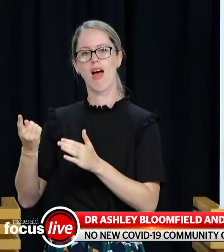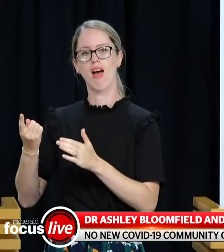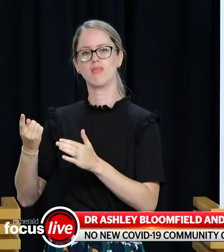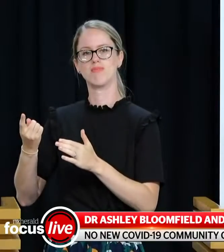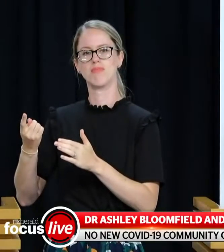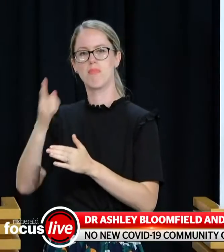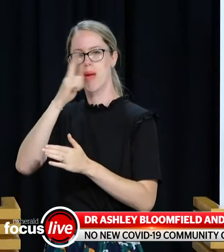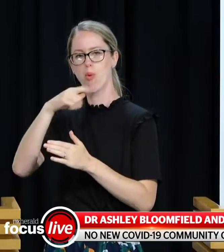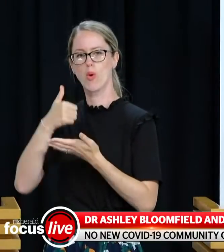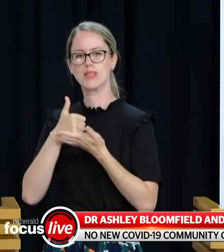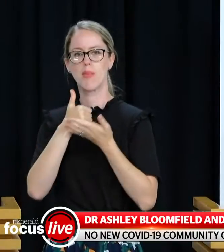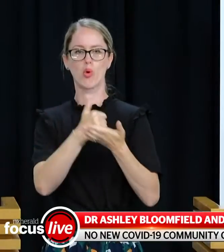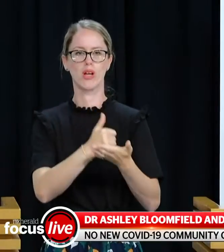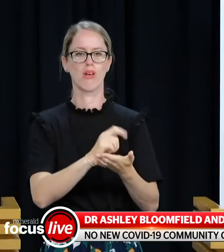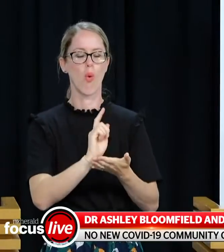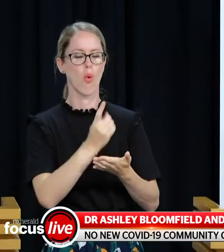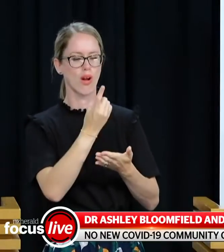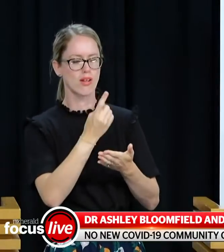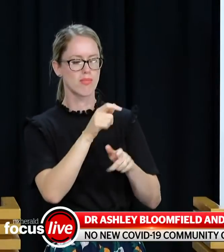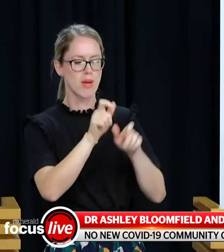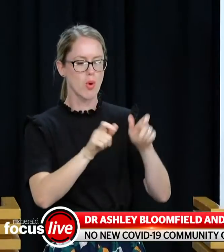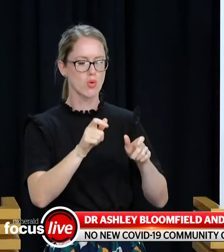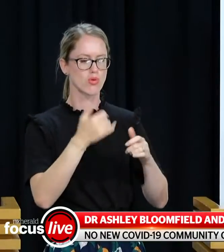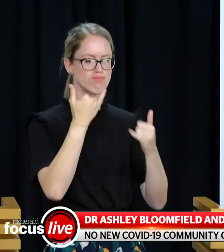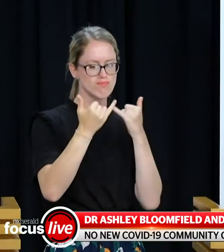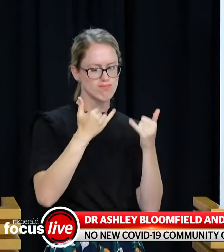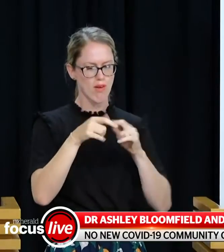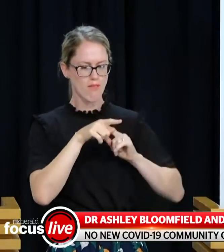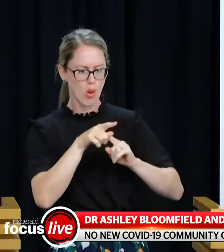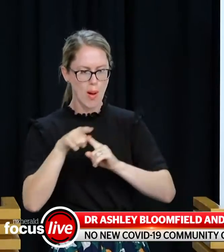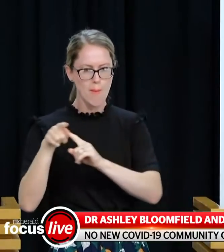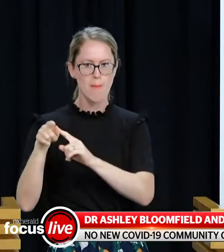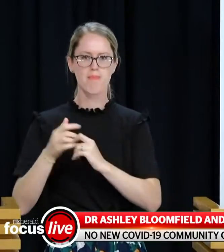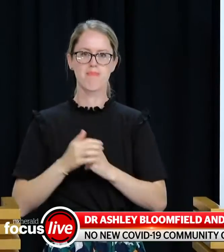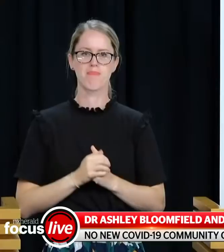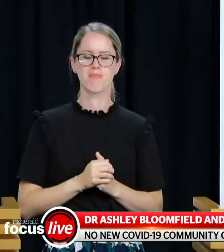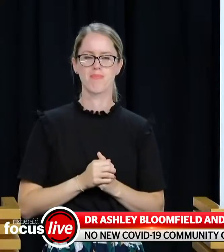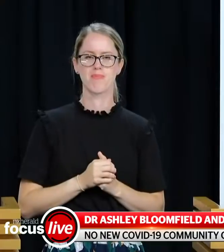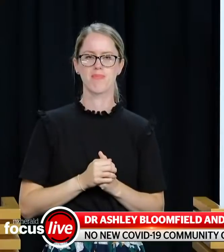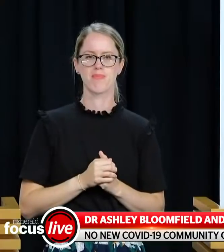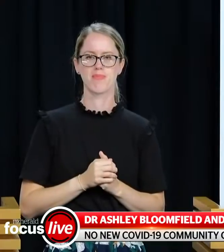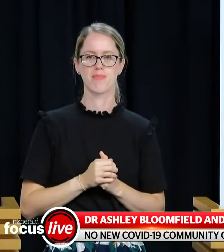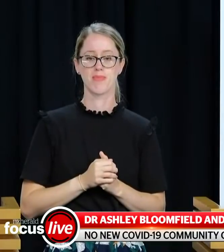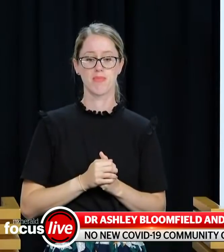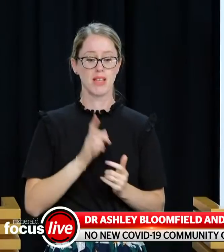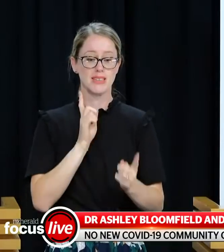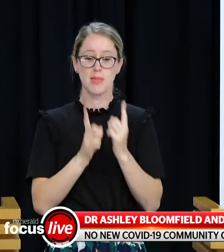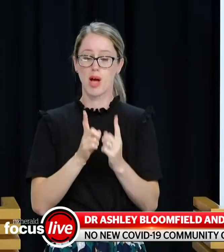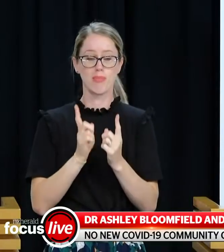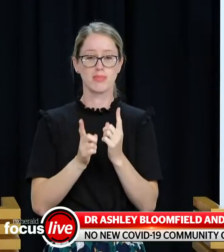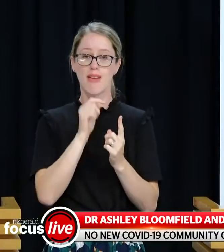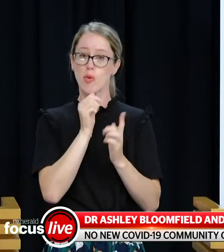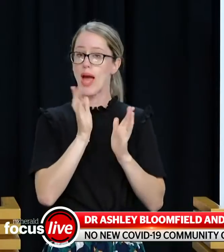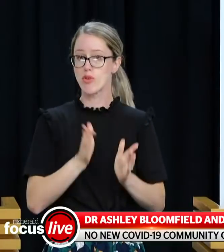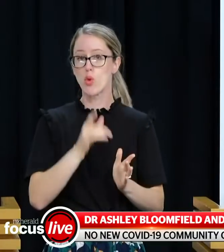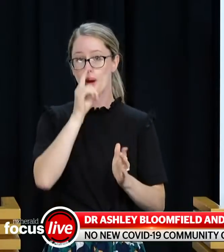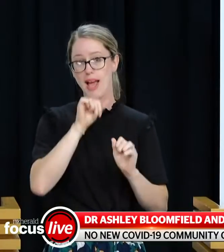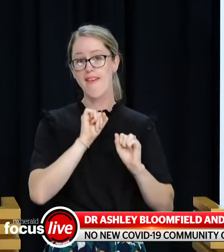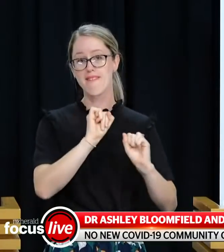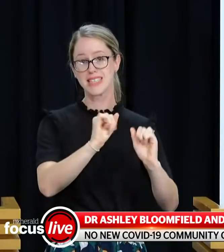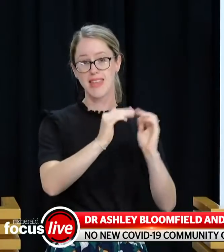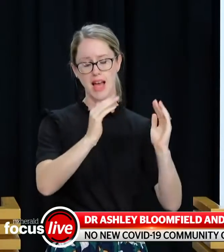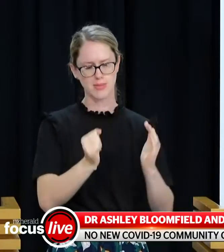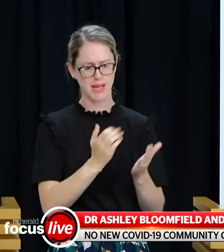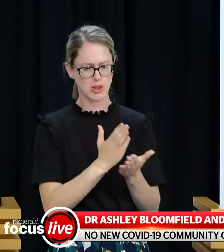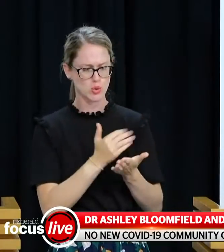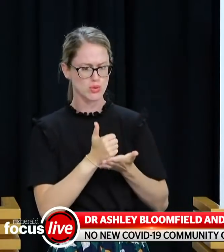this follow-up of these people as well. It's a very active process, and if necessary, visits to houses are made to ensure people have the